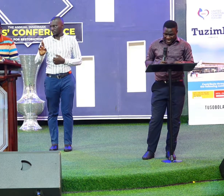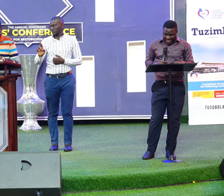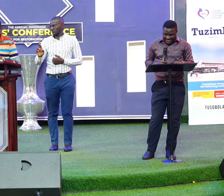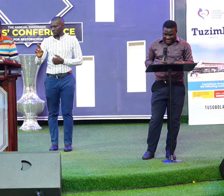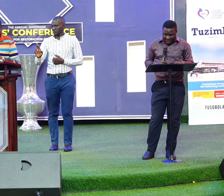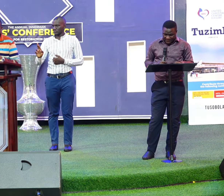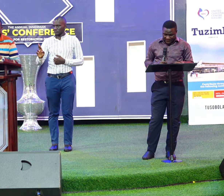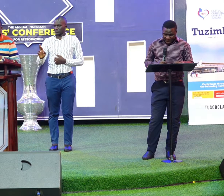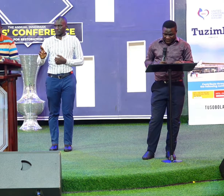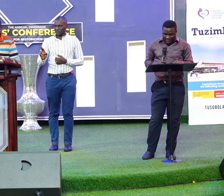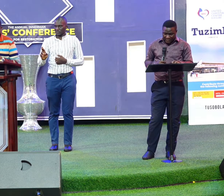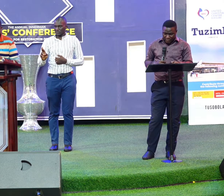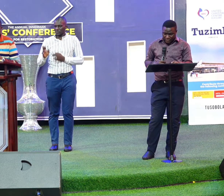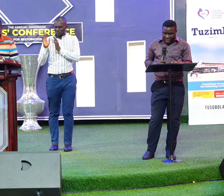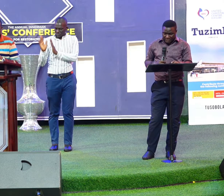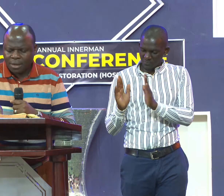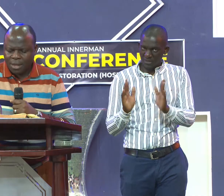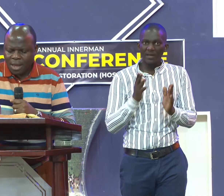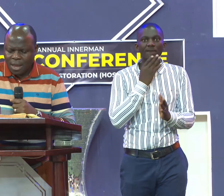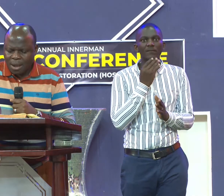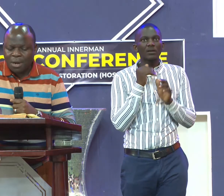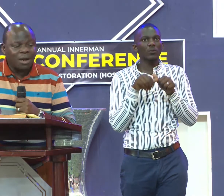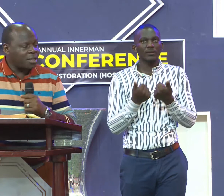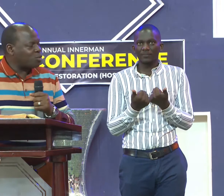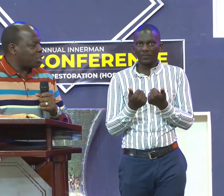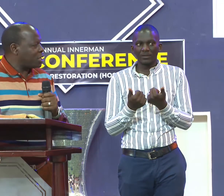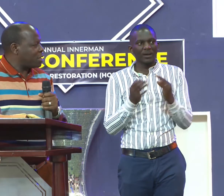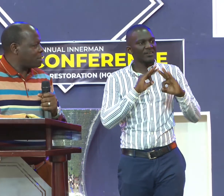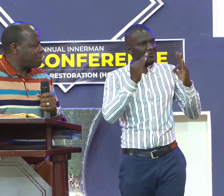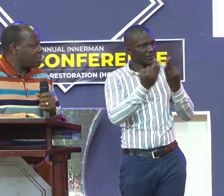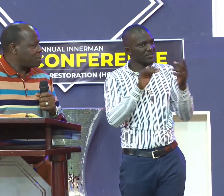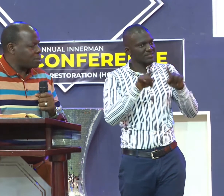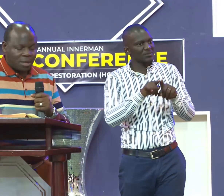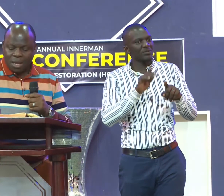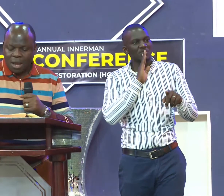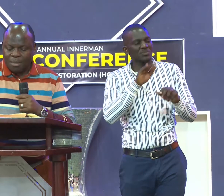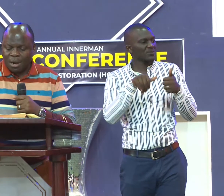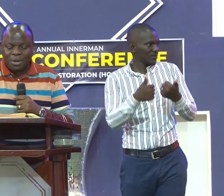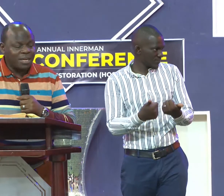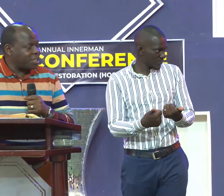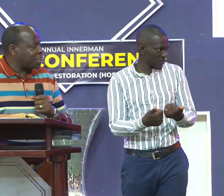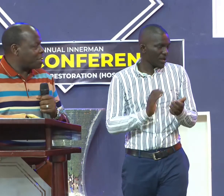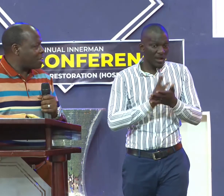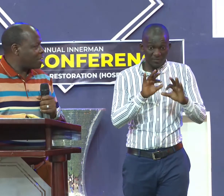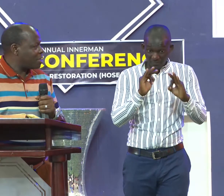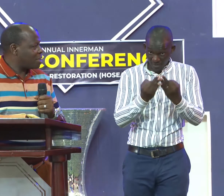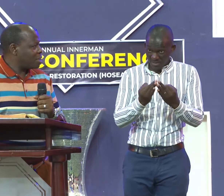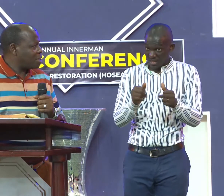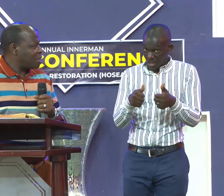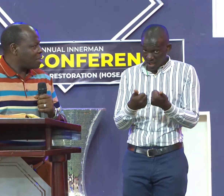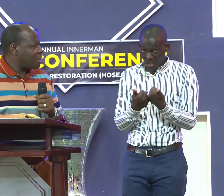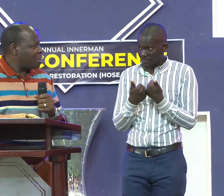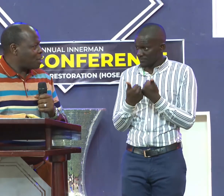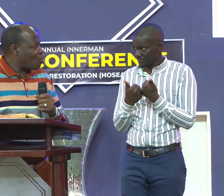be right, Terezo musajja, put the man right, amakaga ajja kuterera, and the family will be right. Amakaga gana aterera, when the family